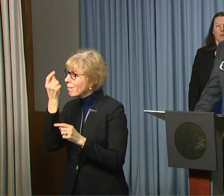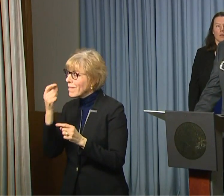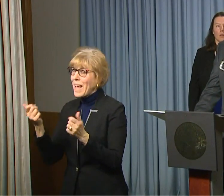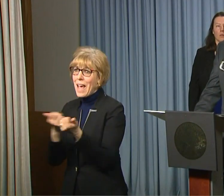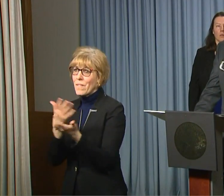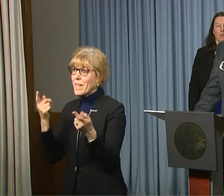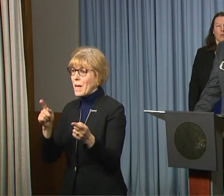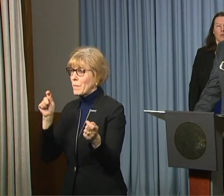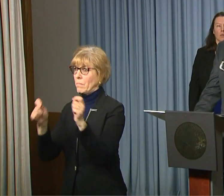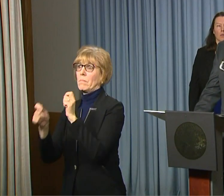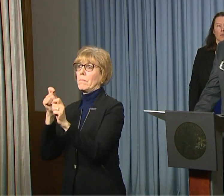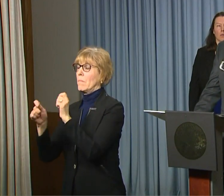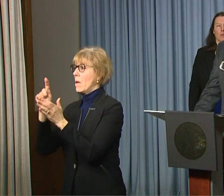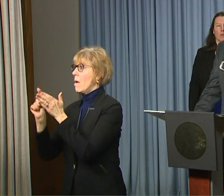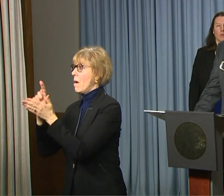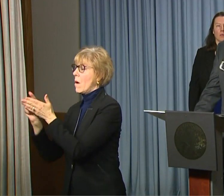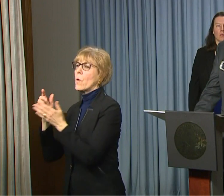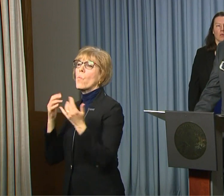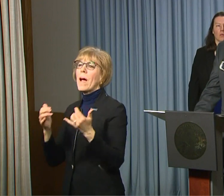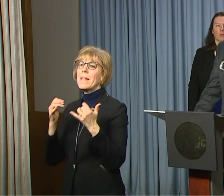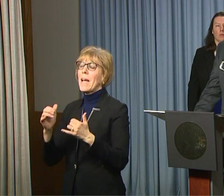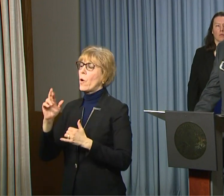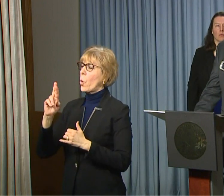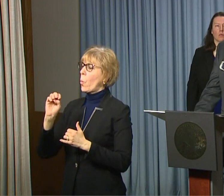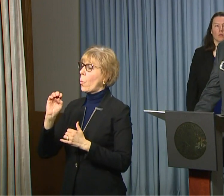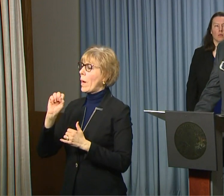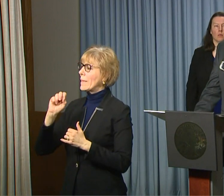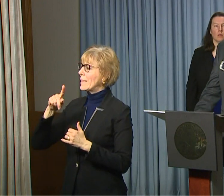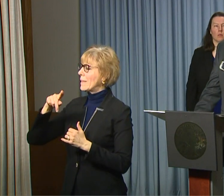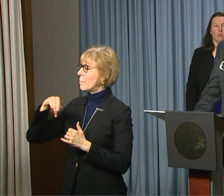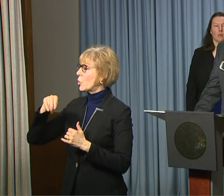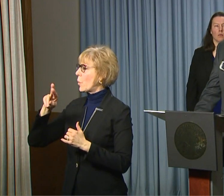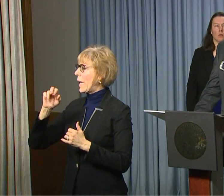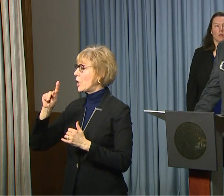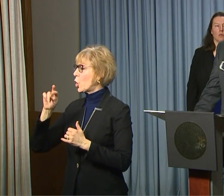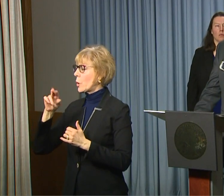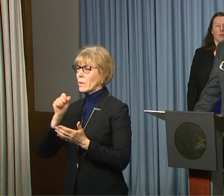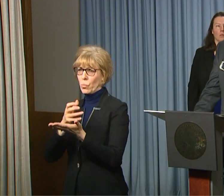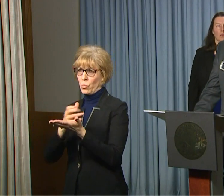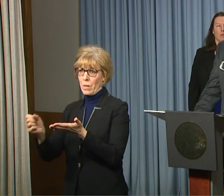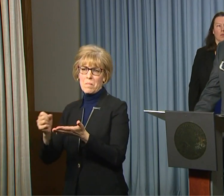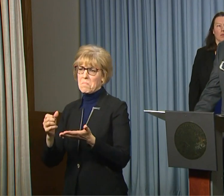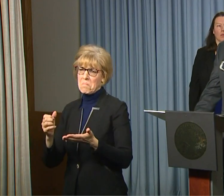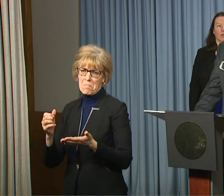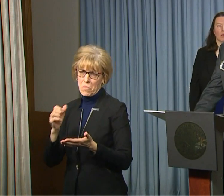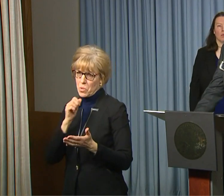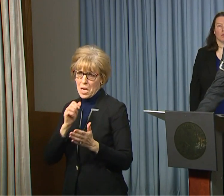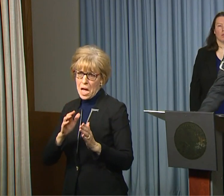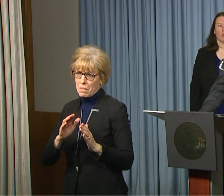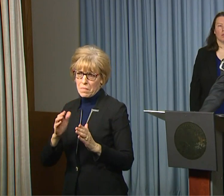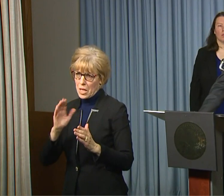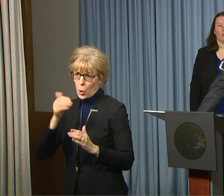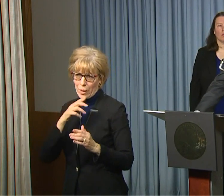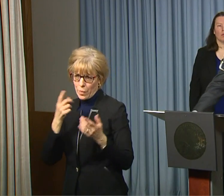not at risk at this time for running out of respirators, and they're prepared to bring in more as is needed.